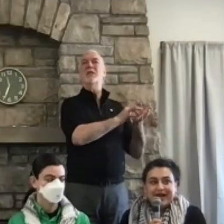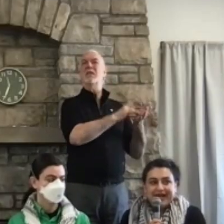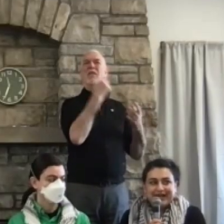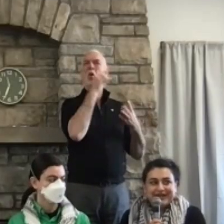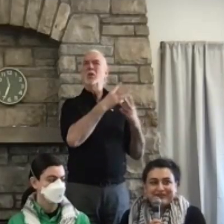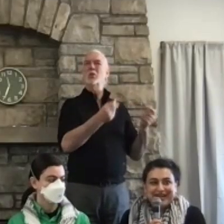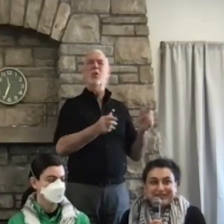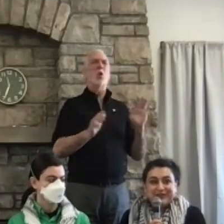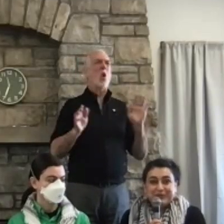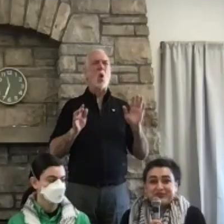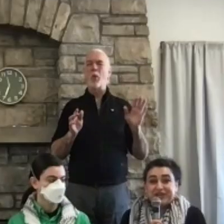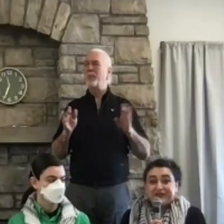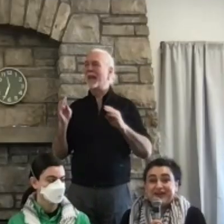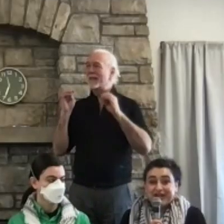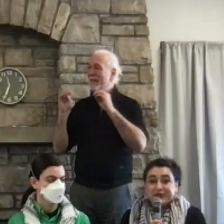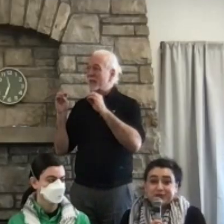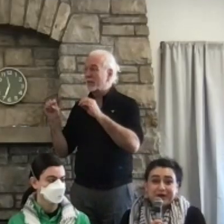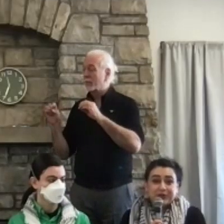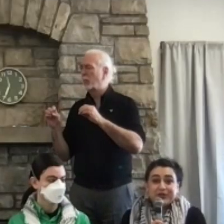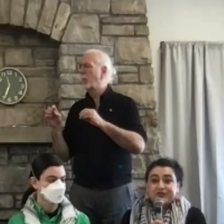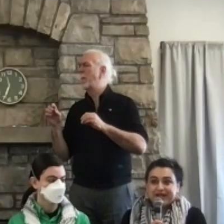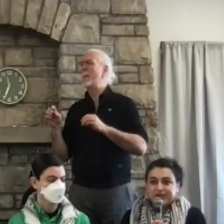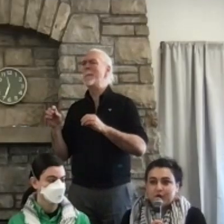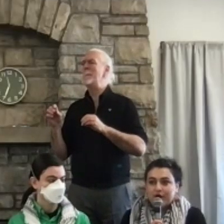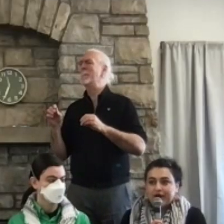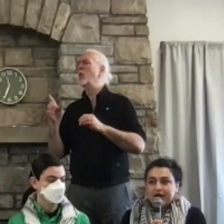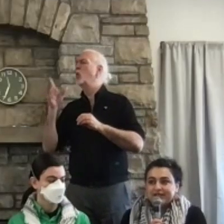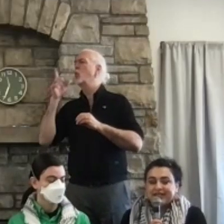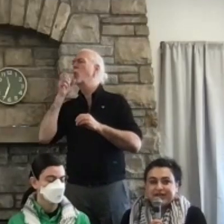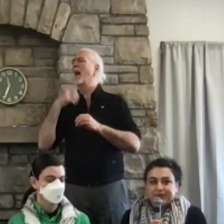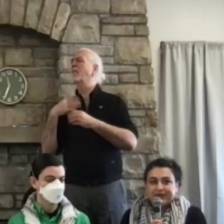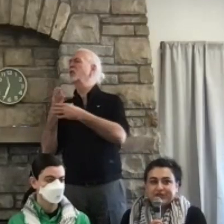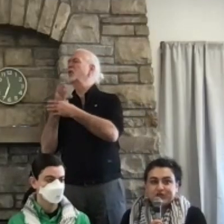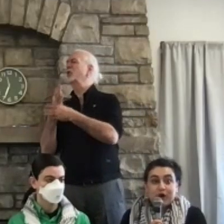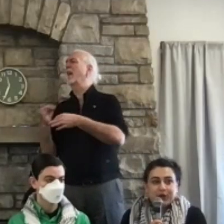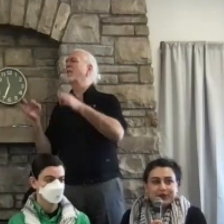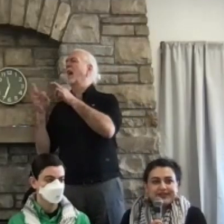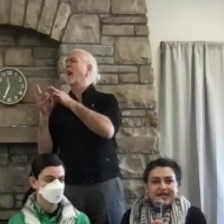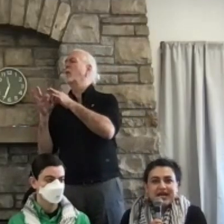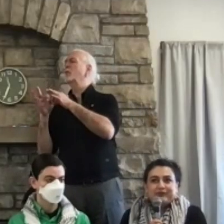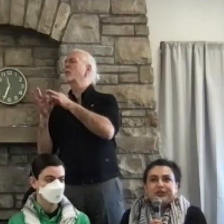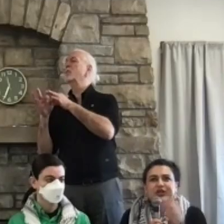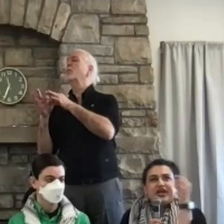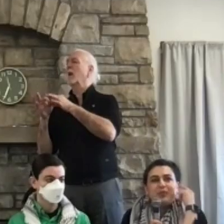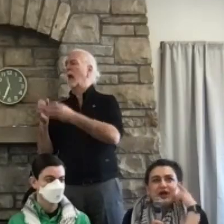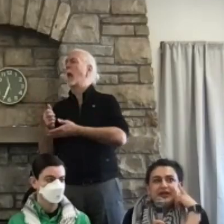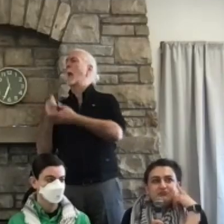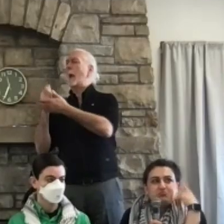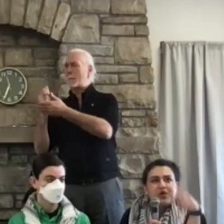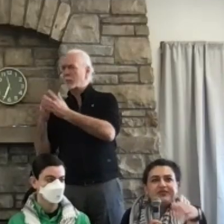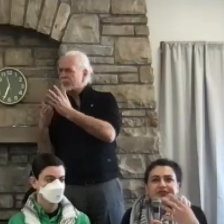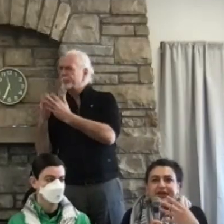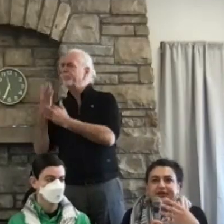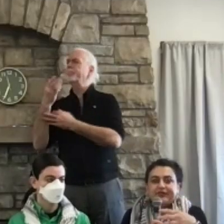about, hey, like finding people who have shared values, no matter what those values are, to get through these struggles. And when you think about